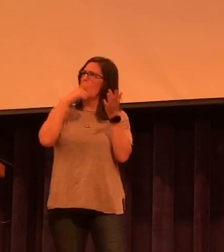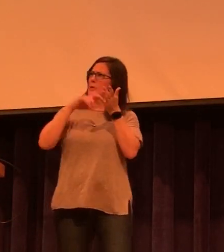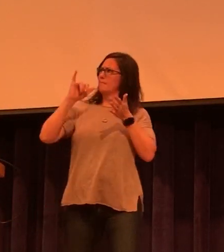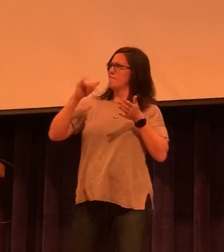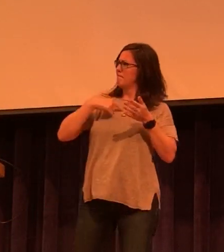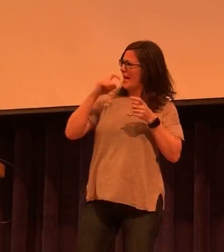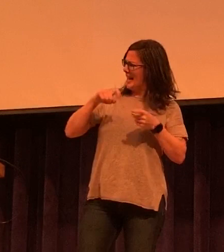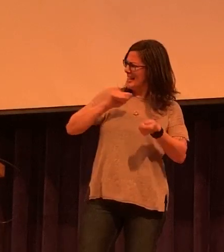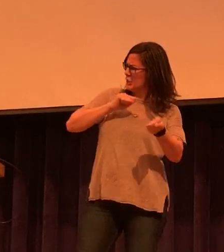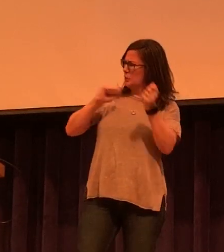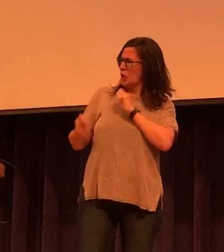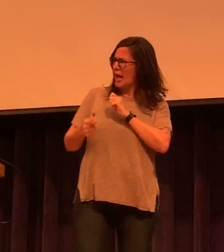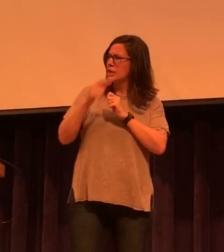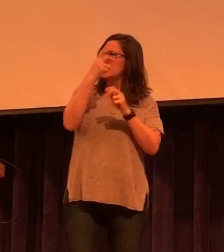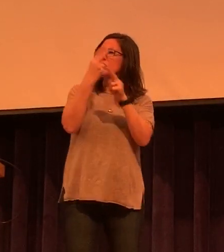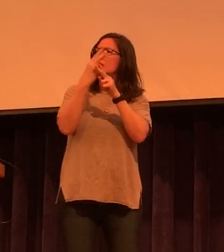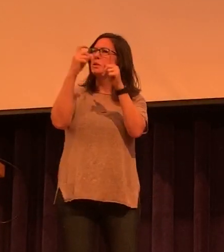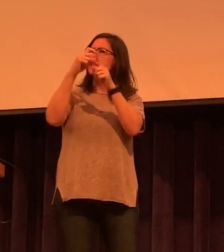And Bryn Hawk goes on to say